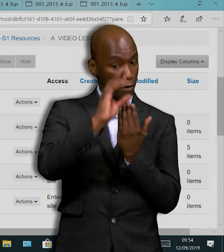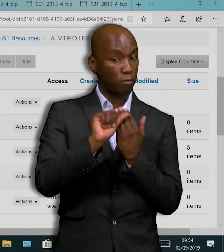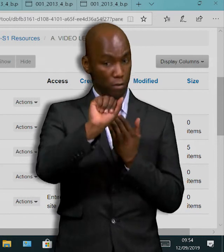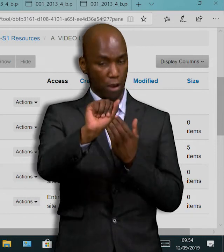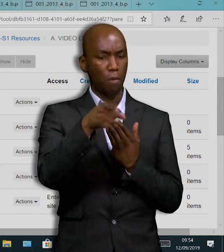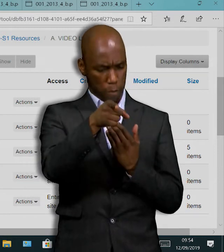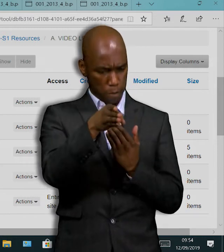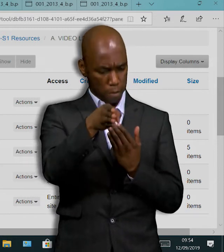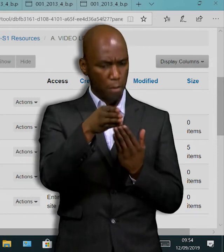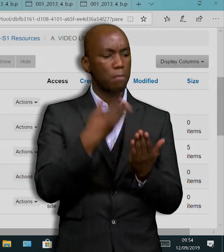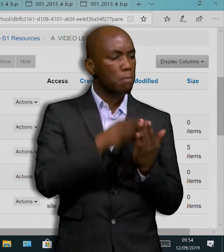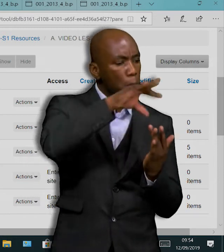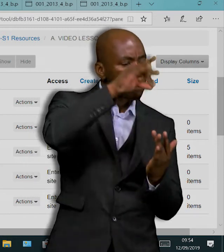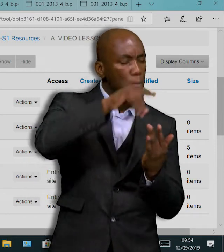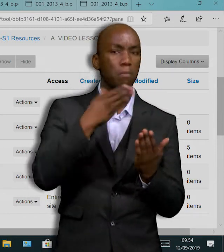this video,